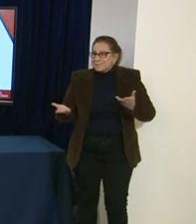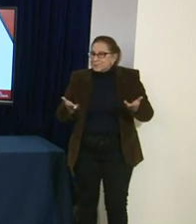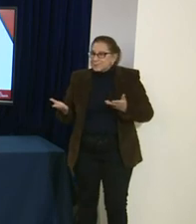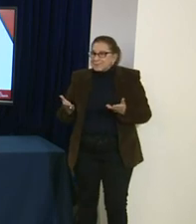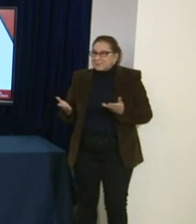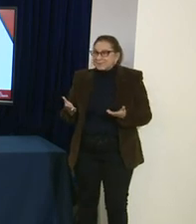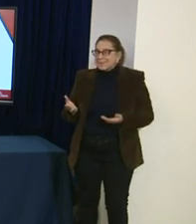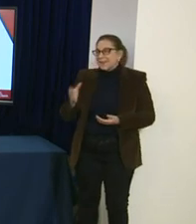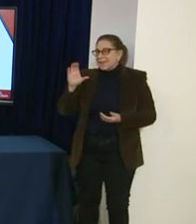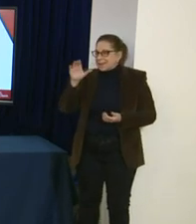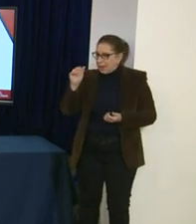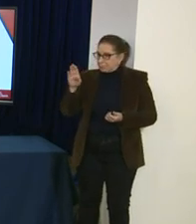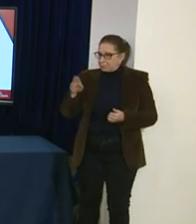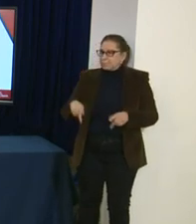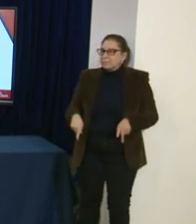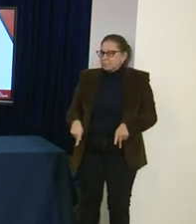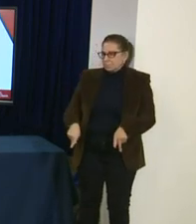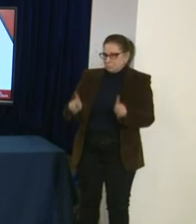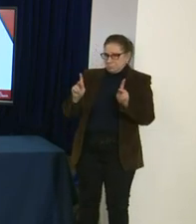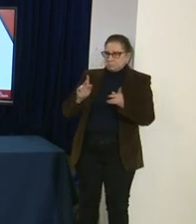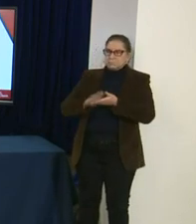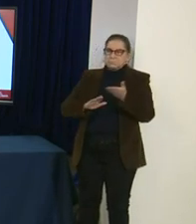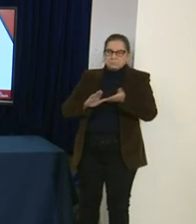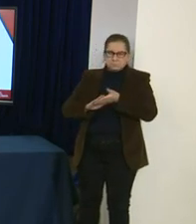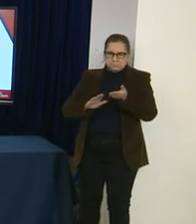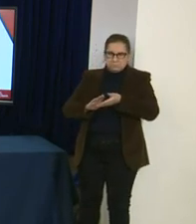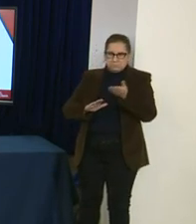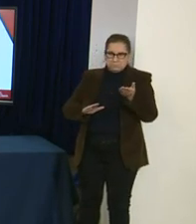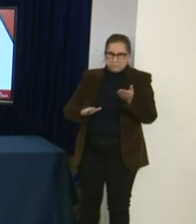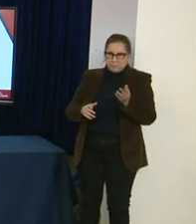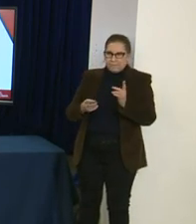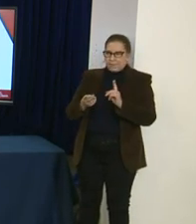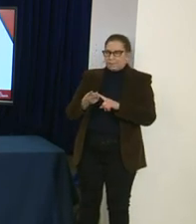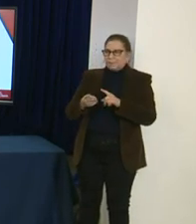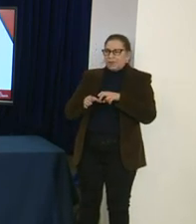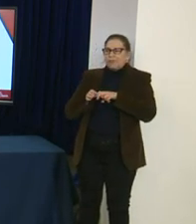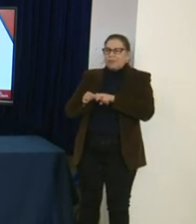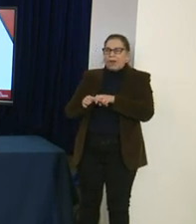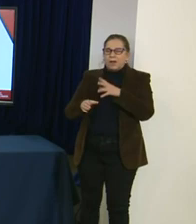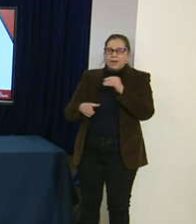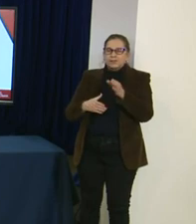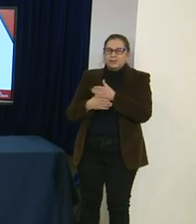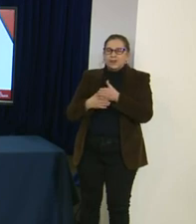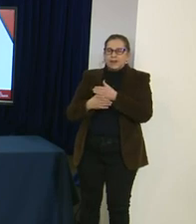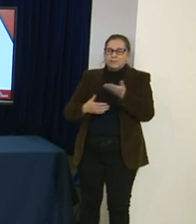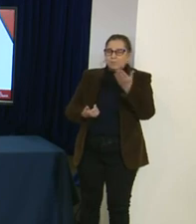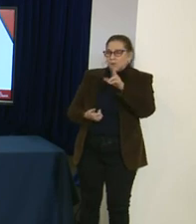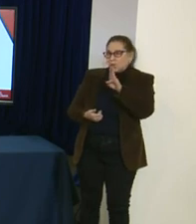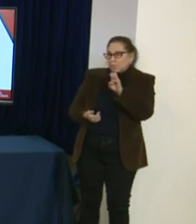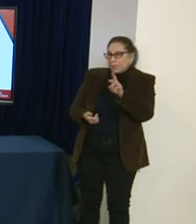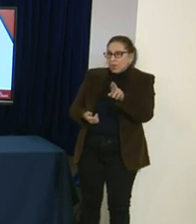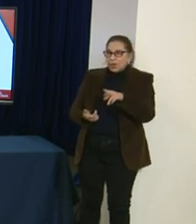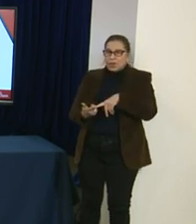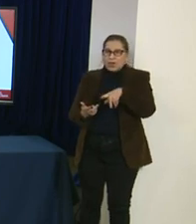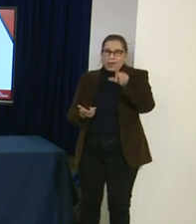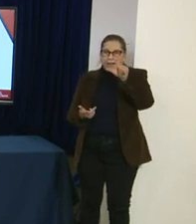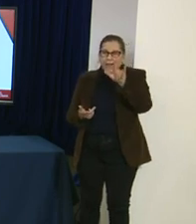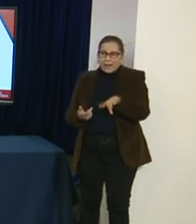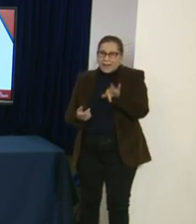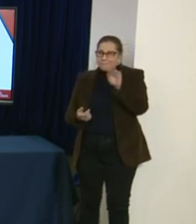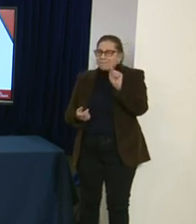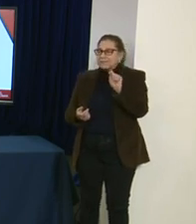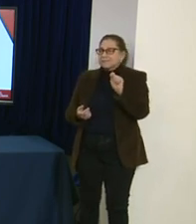are permitted to operate, as well as rideshare, Uber, and Lyft are permitted to operate. Our bus and